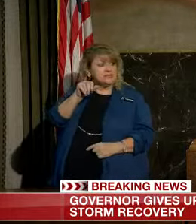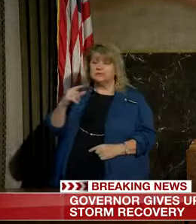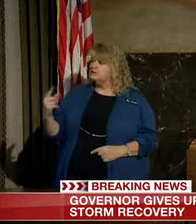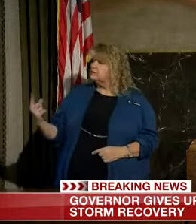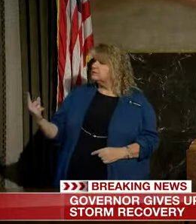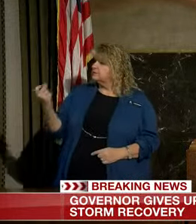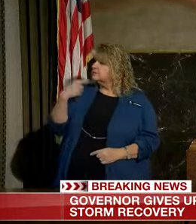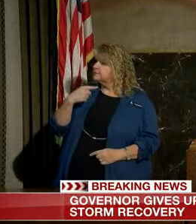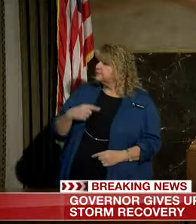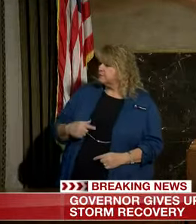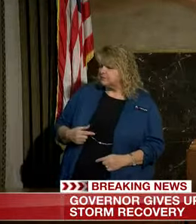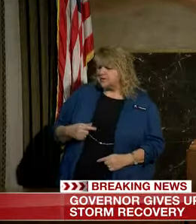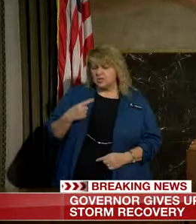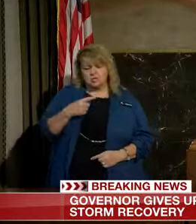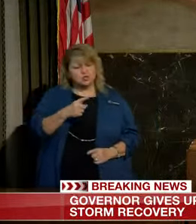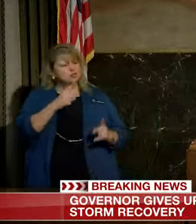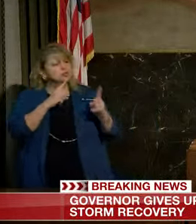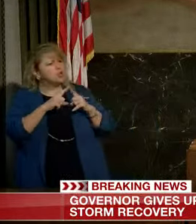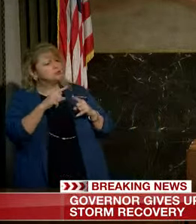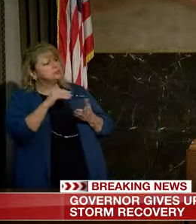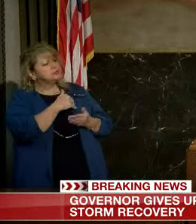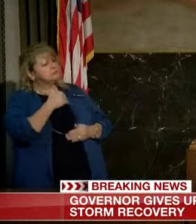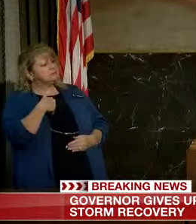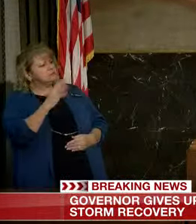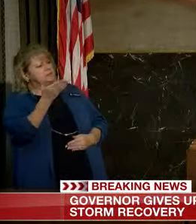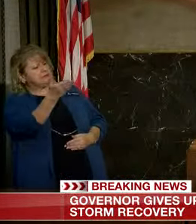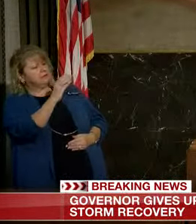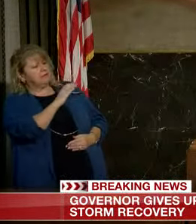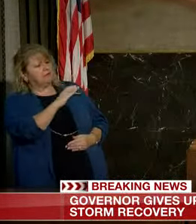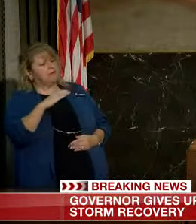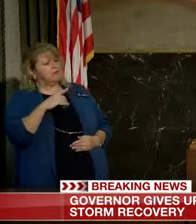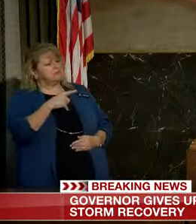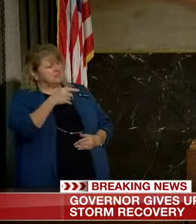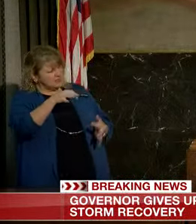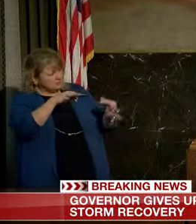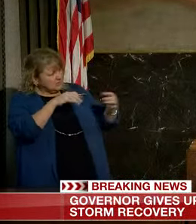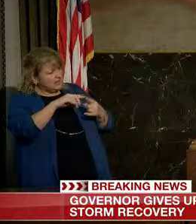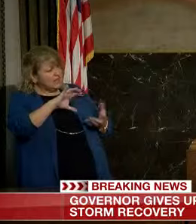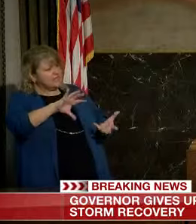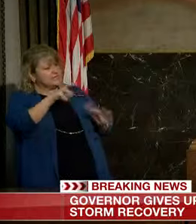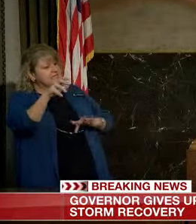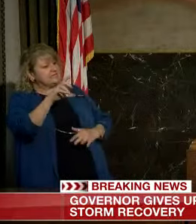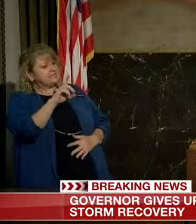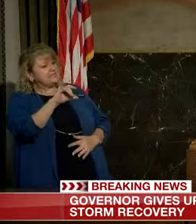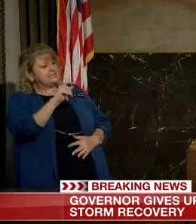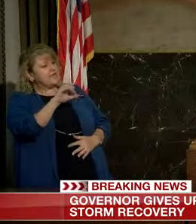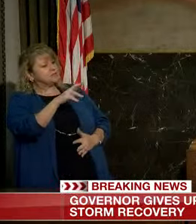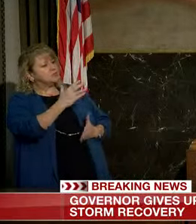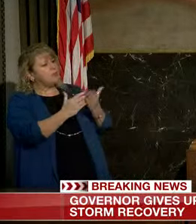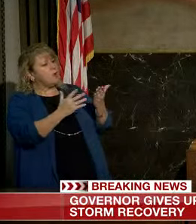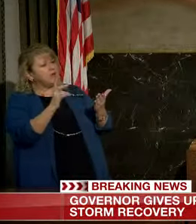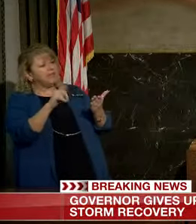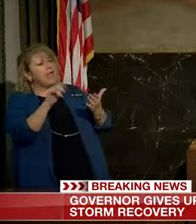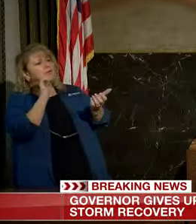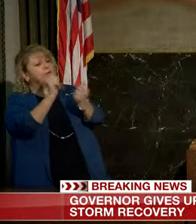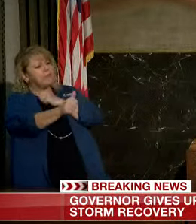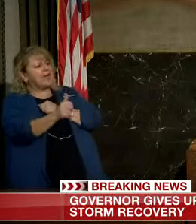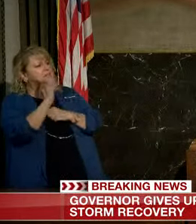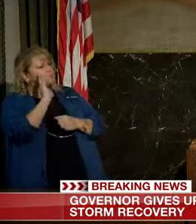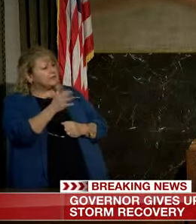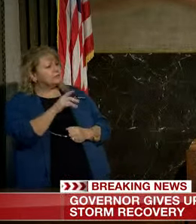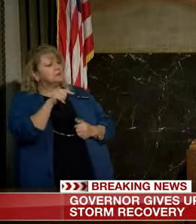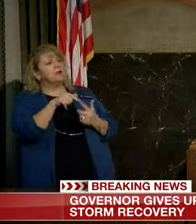Yes. Talk to members of Congress. Do they tell you the disaster component is going to pass, don't worry, or they just listen politely, or